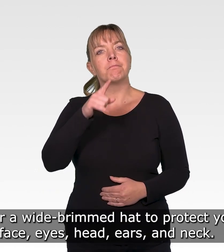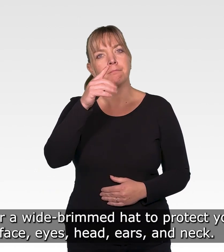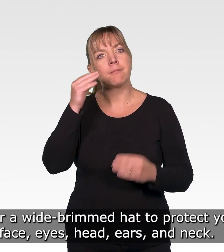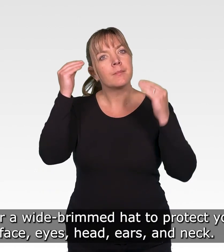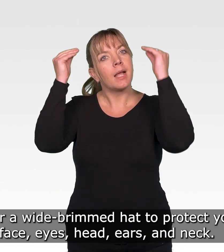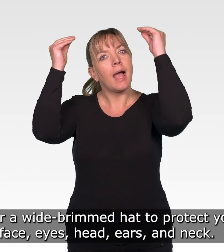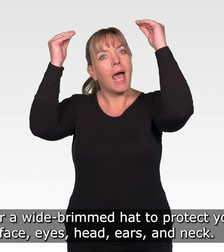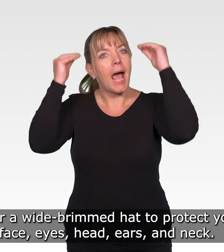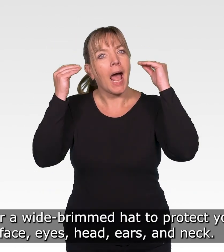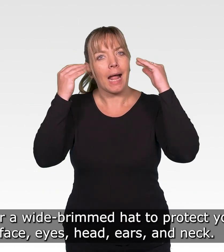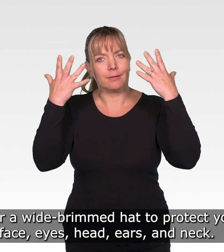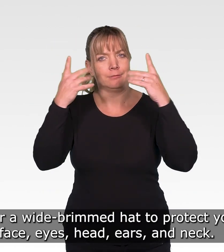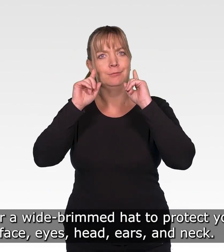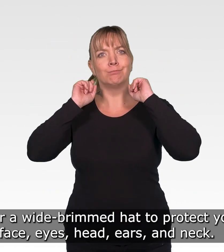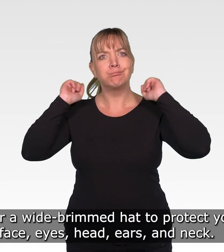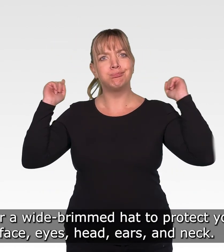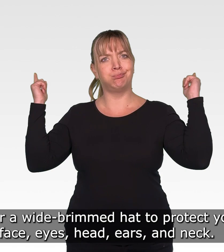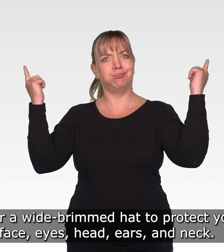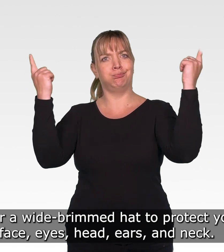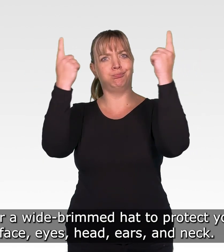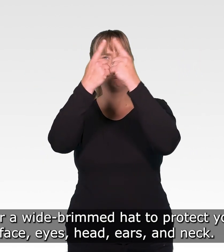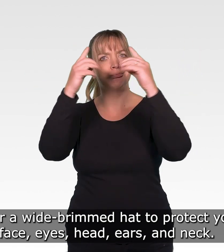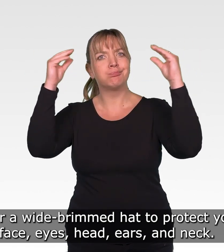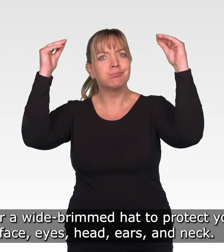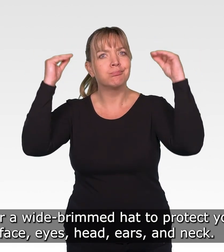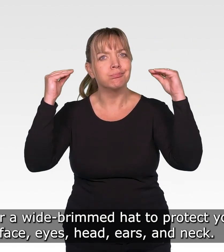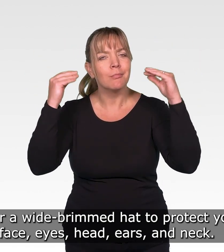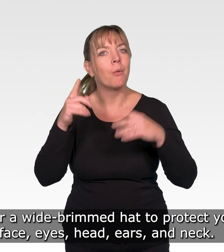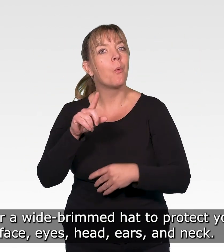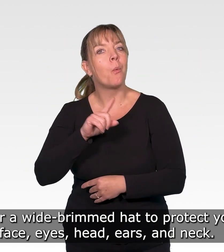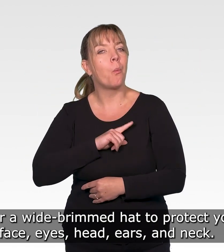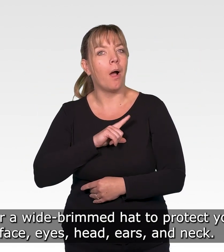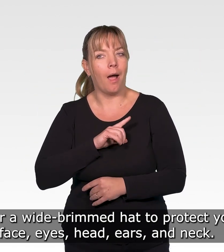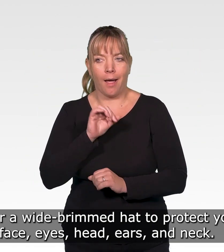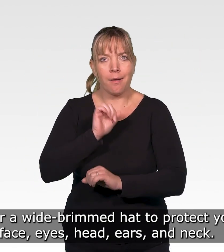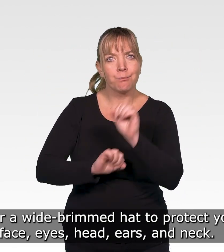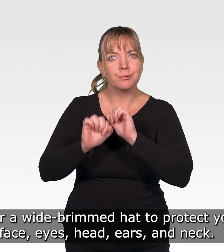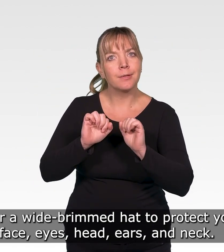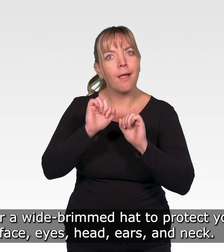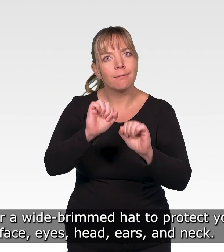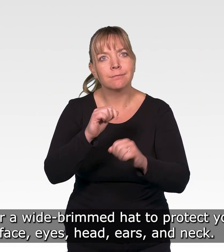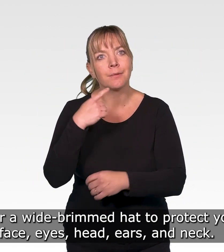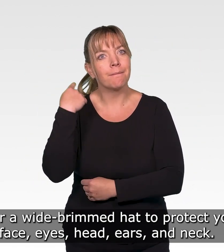Wear a wide-brimmed hat to protect your face, eyes, head, ears, and neck.